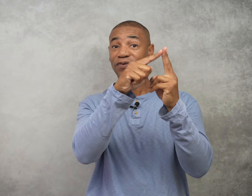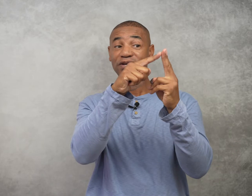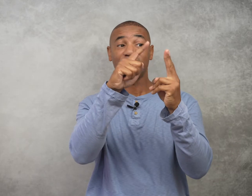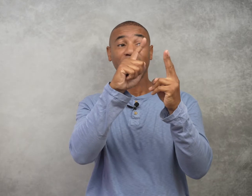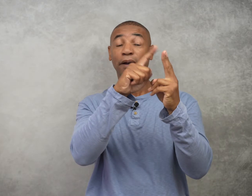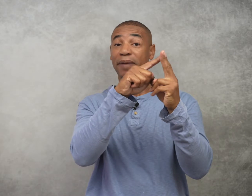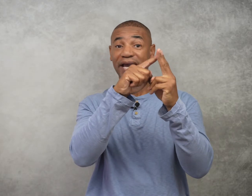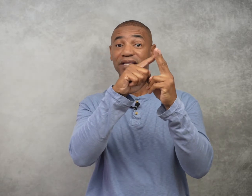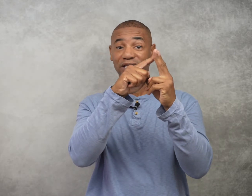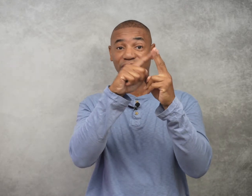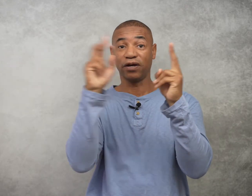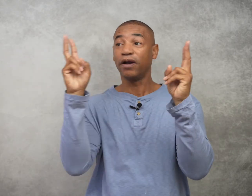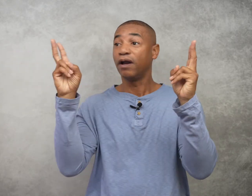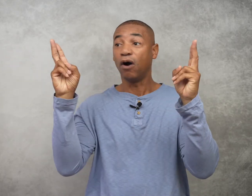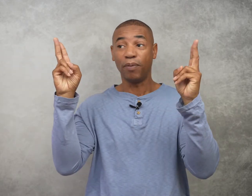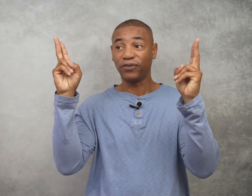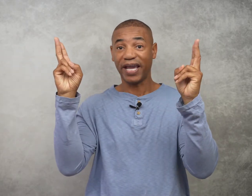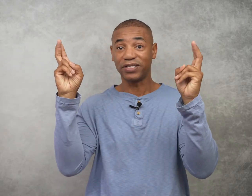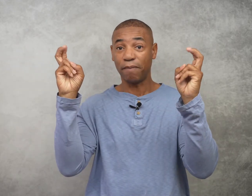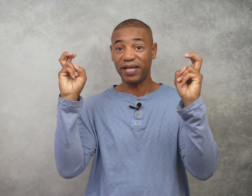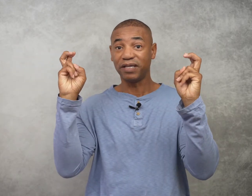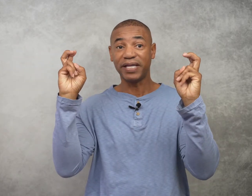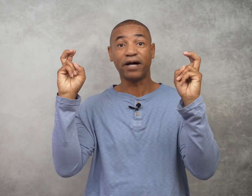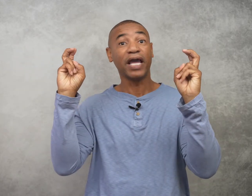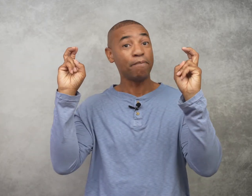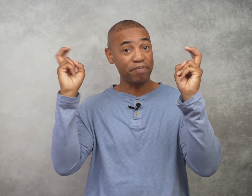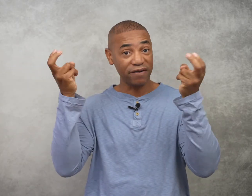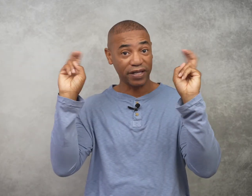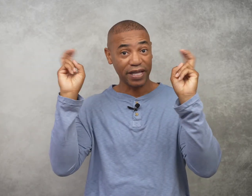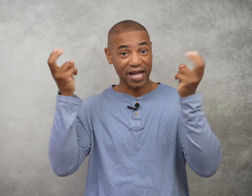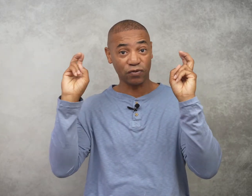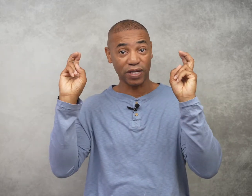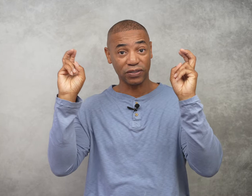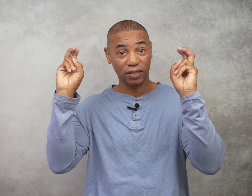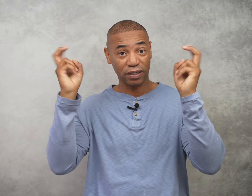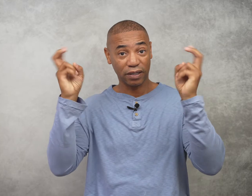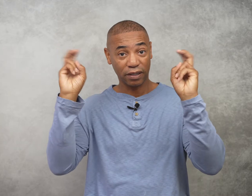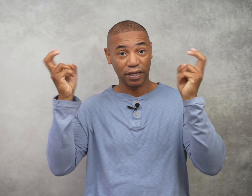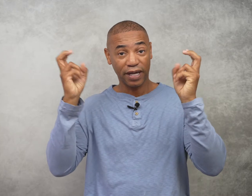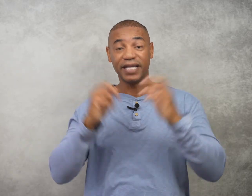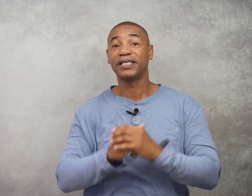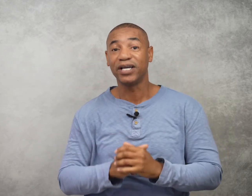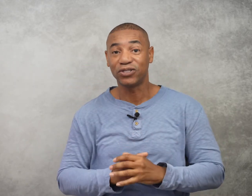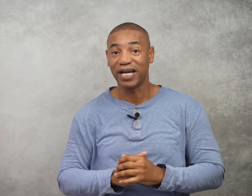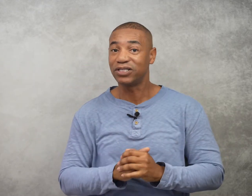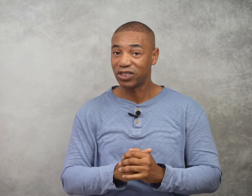finger and my index finger on both hands, bent them down, and pivoted at the wrist. That's how you sign